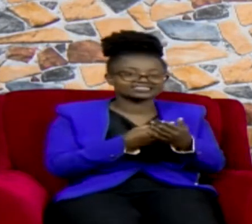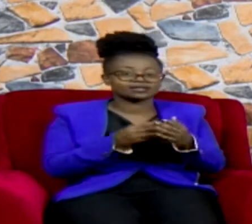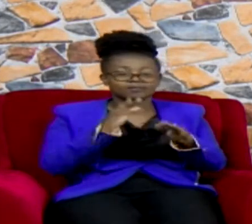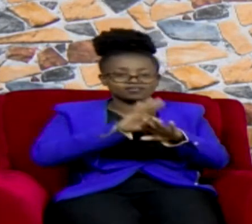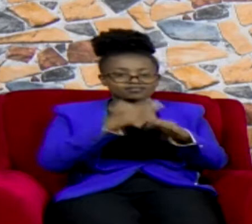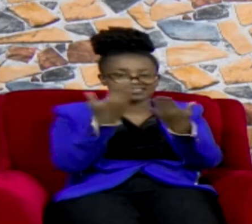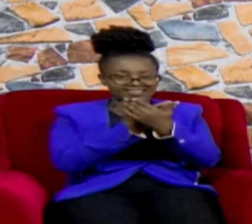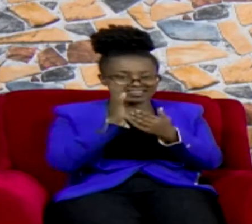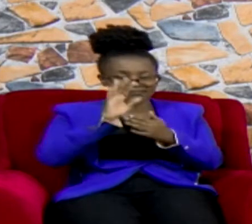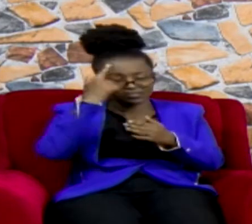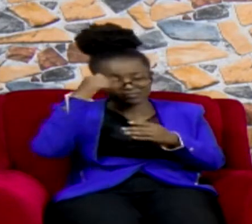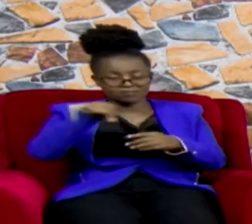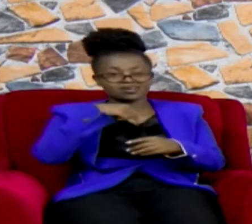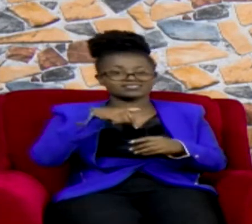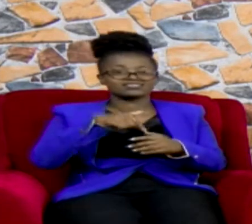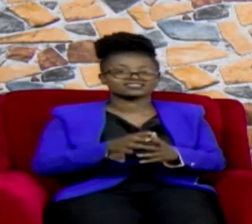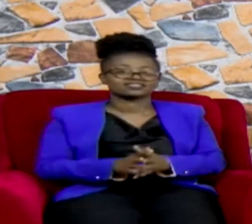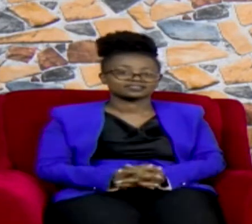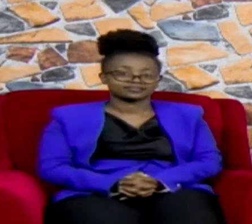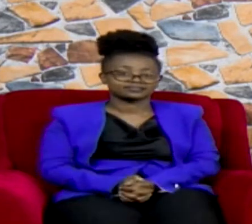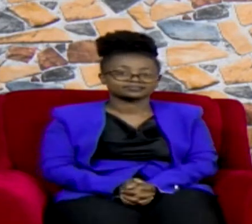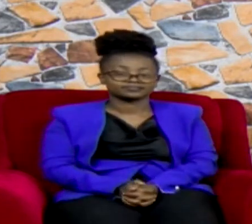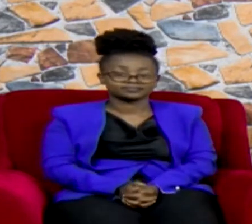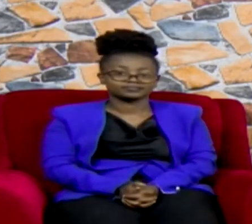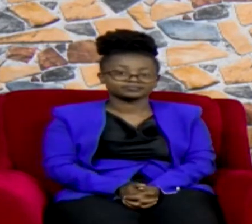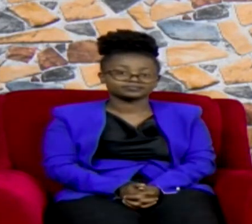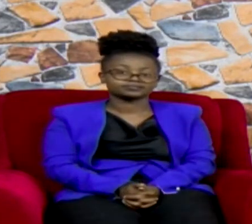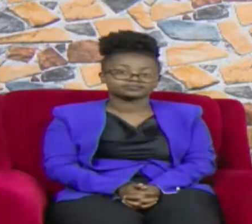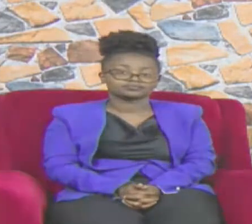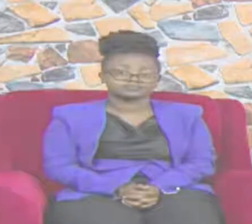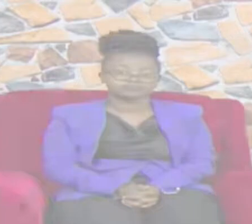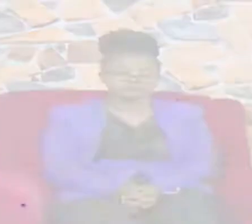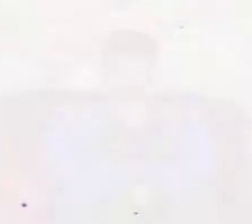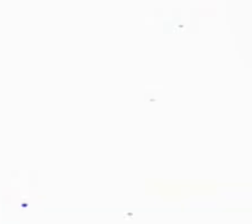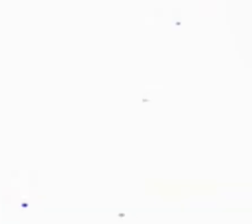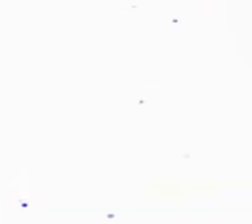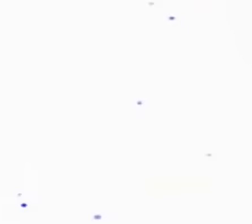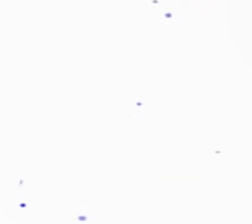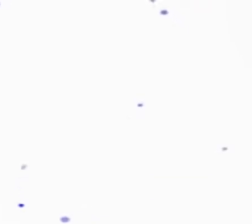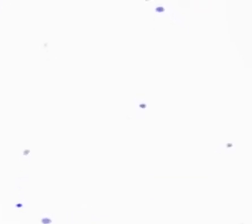night and goodbye from here.